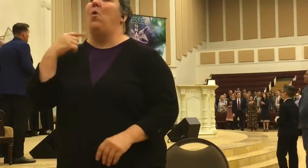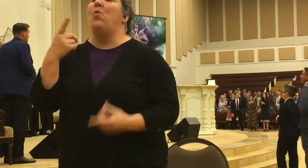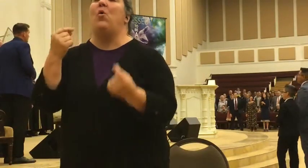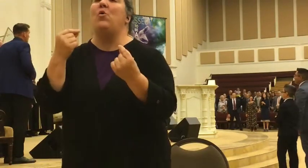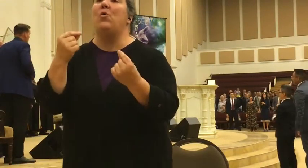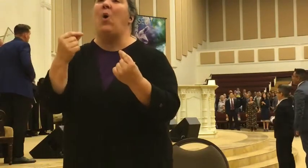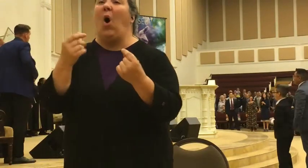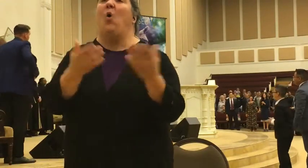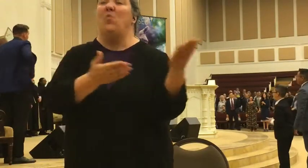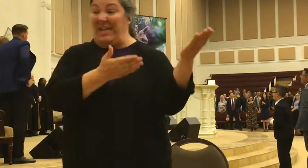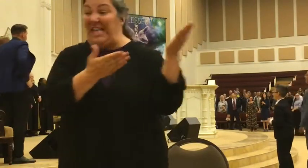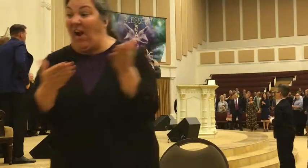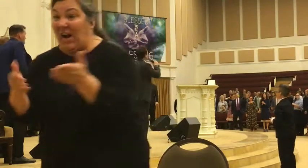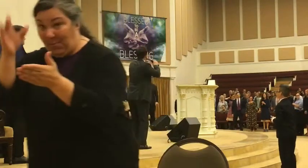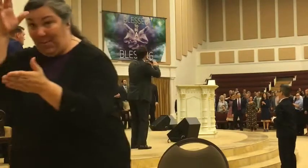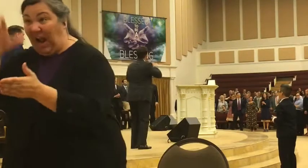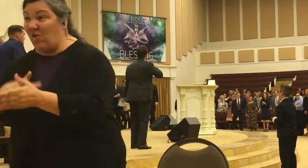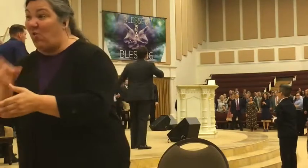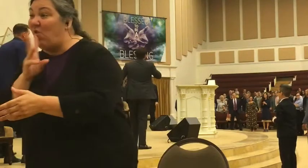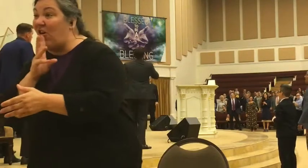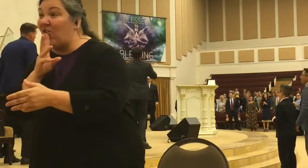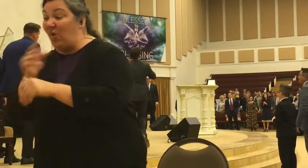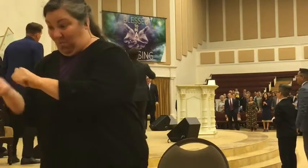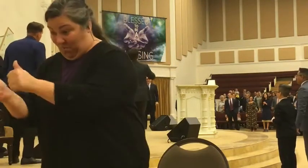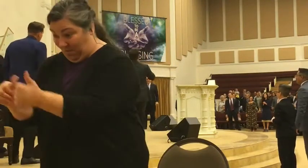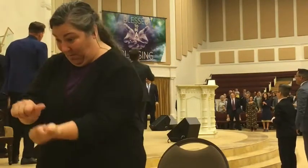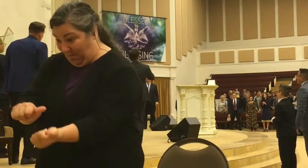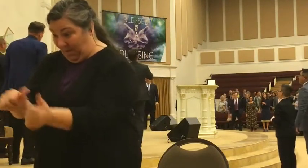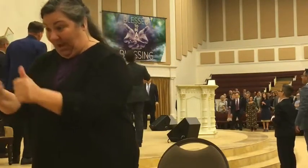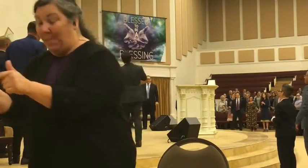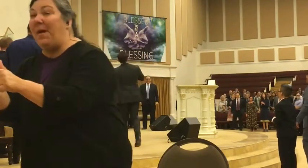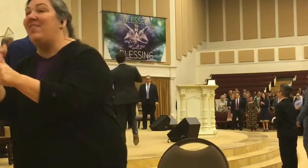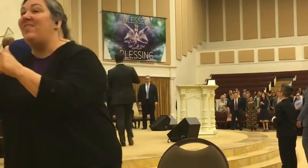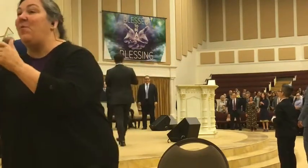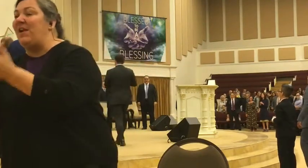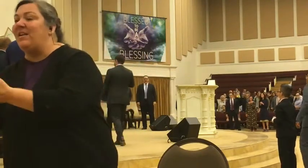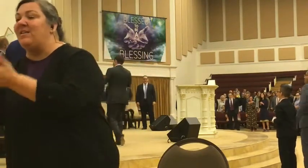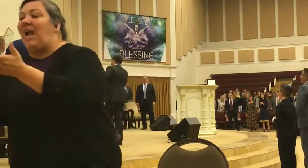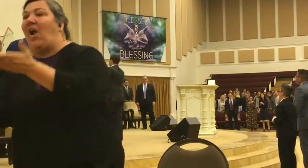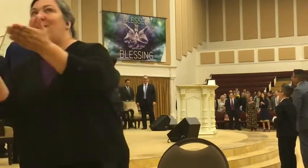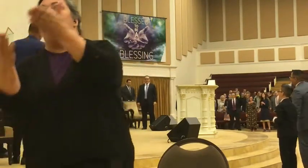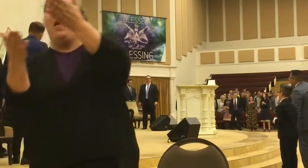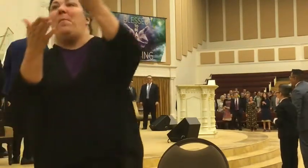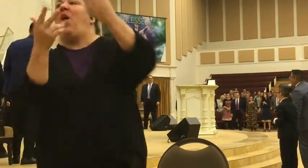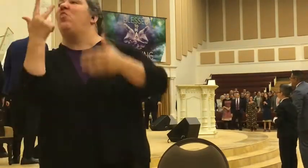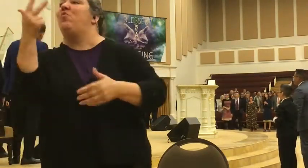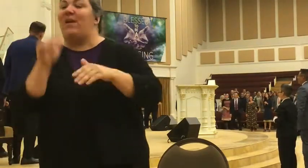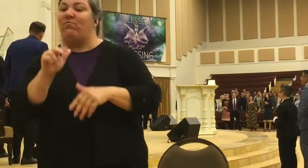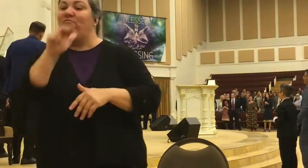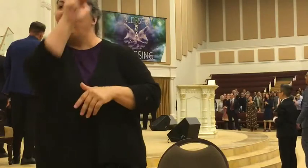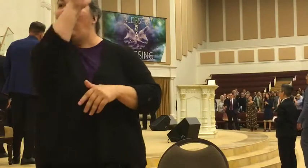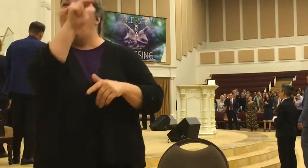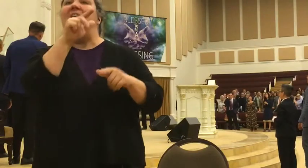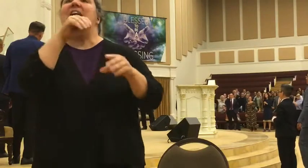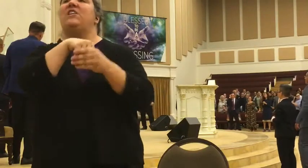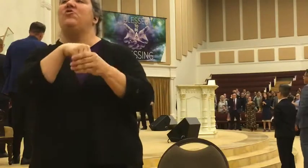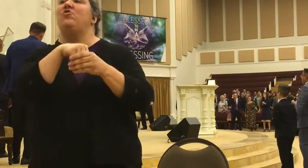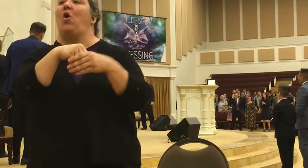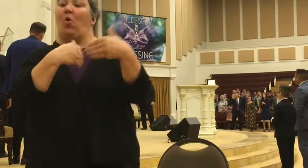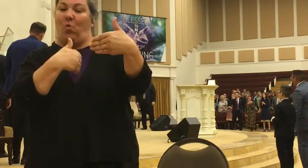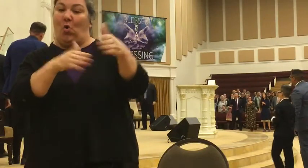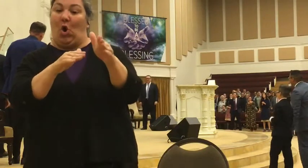The water, and that water carried his sins away. But we carried him up three flights of stairs to a humble little apostolic room.